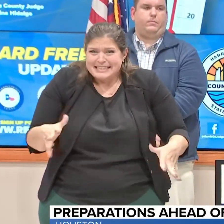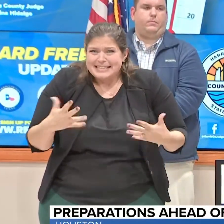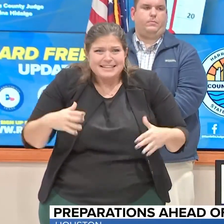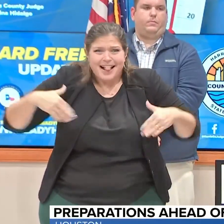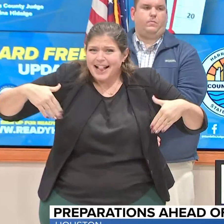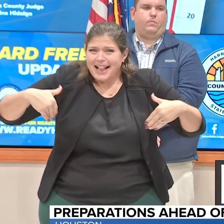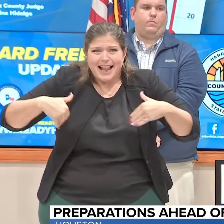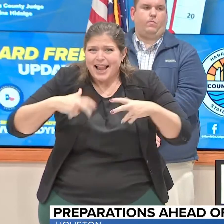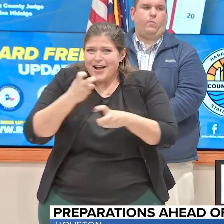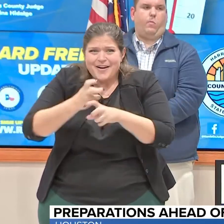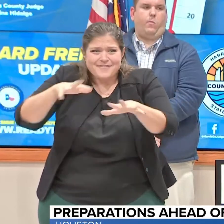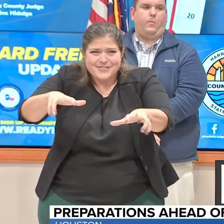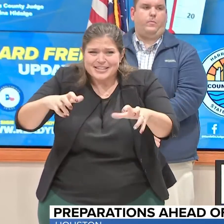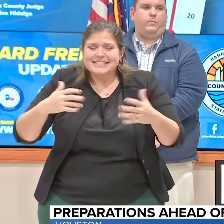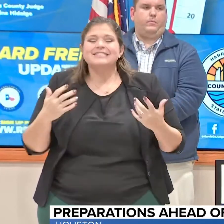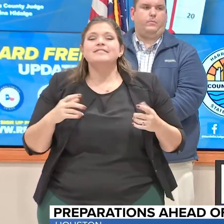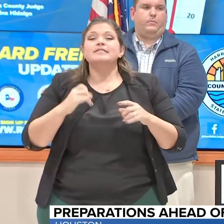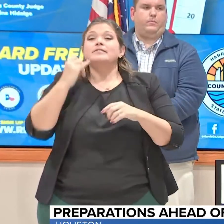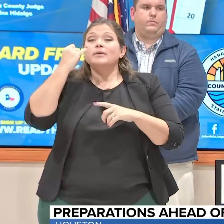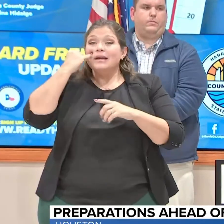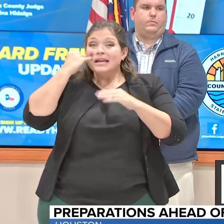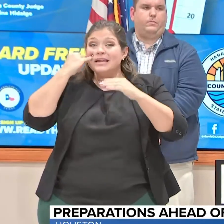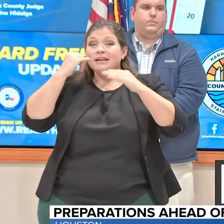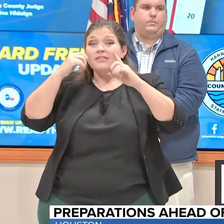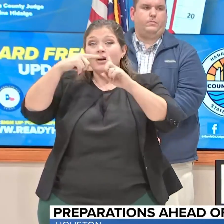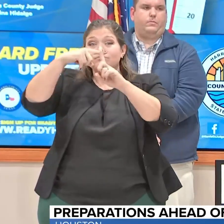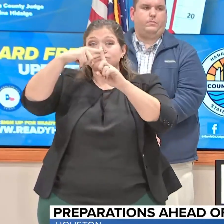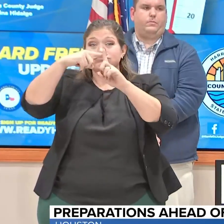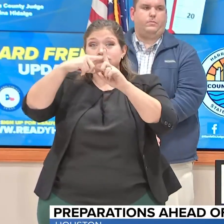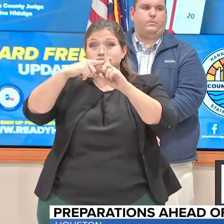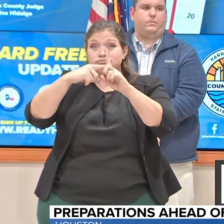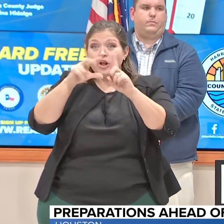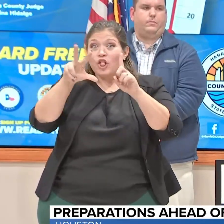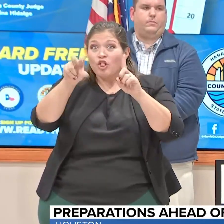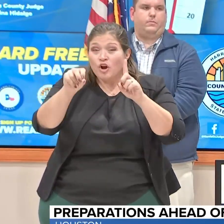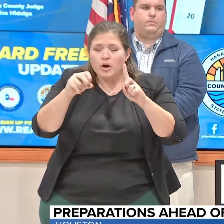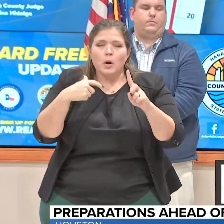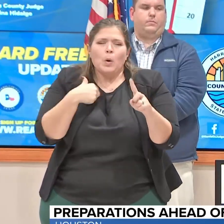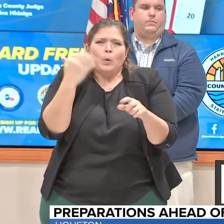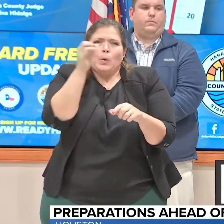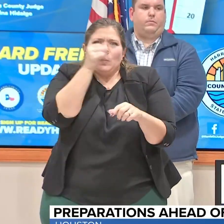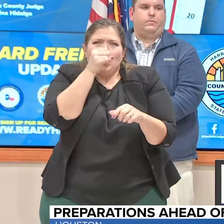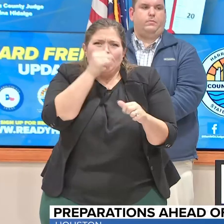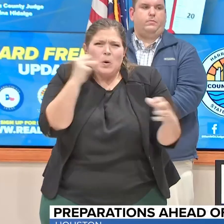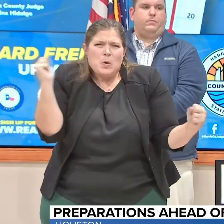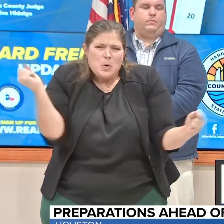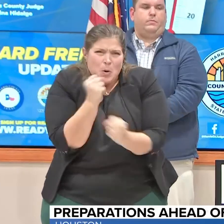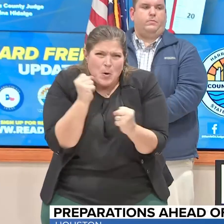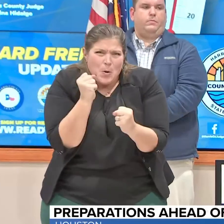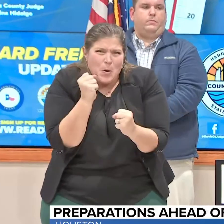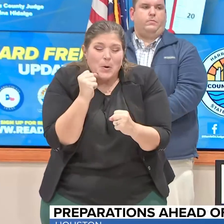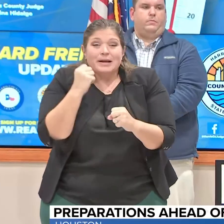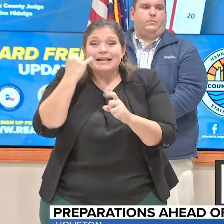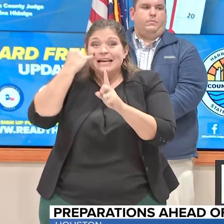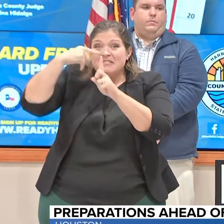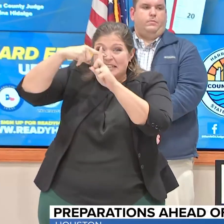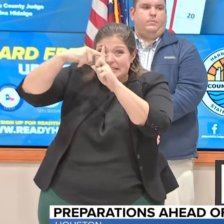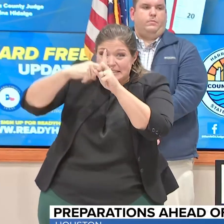So if it goes below 30, I'm really cold. And if it drops below